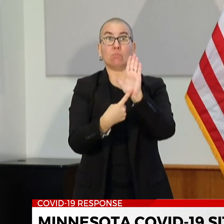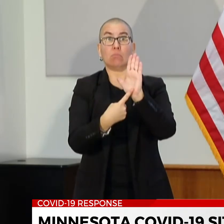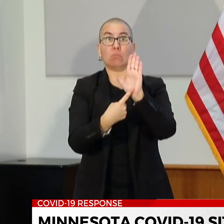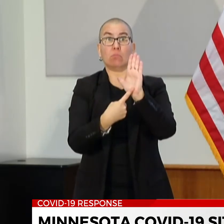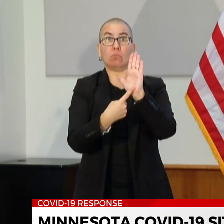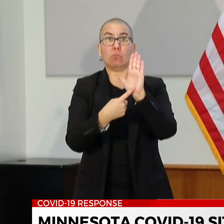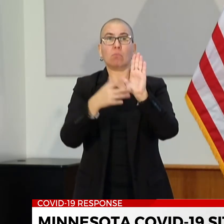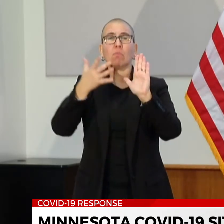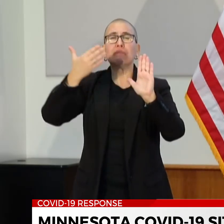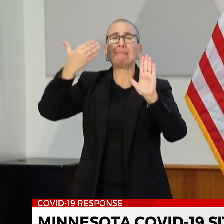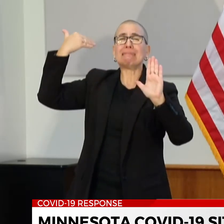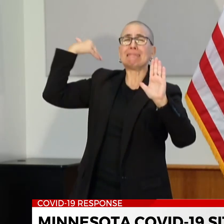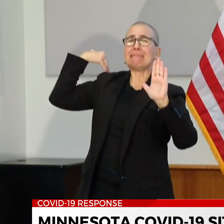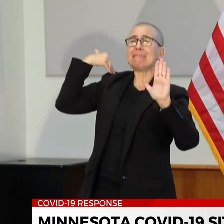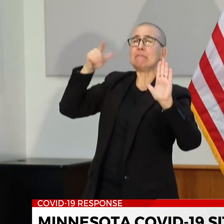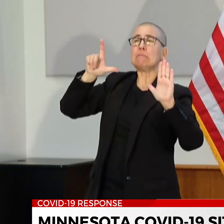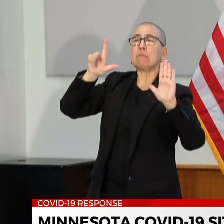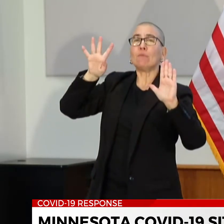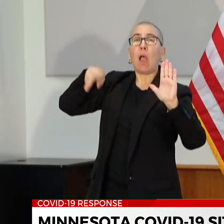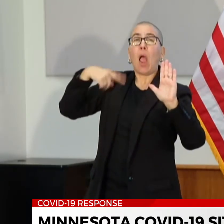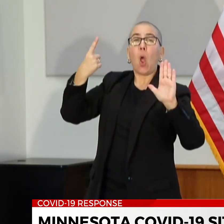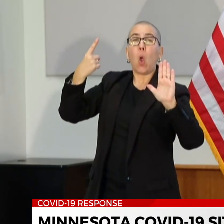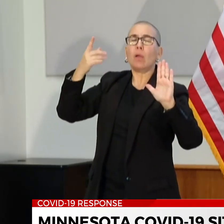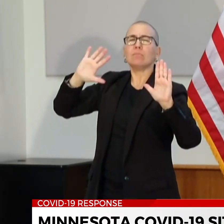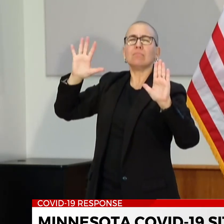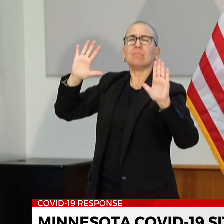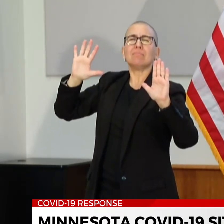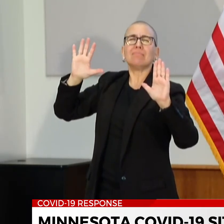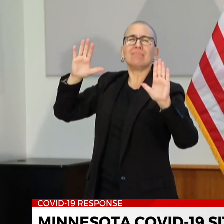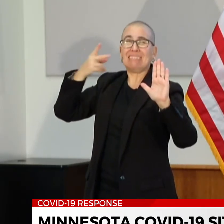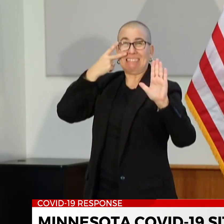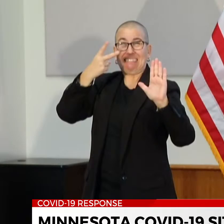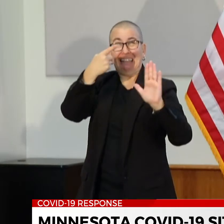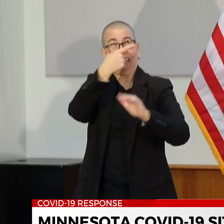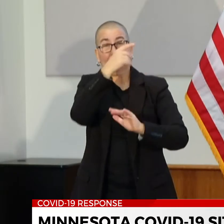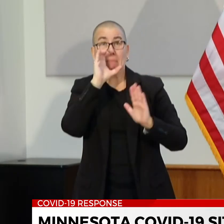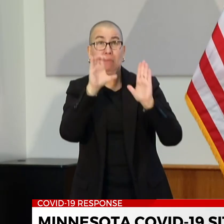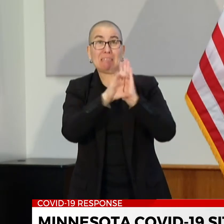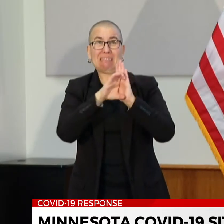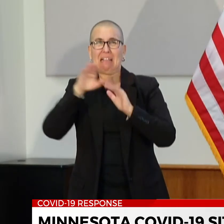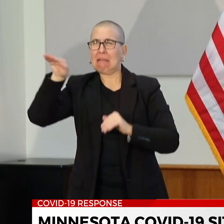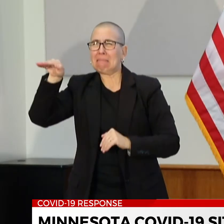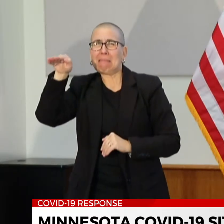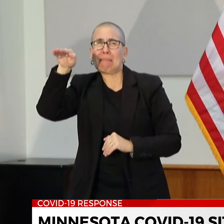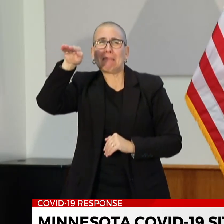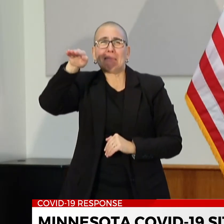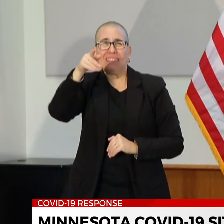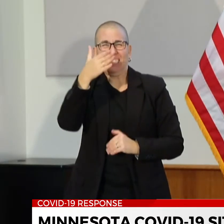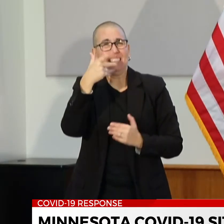24 hours or the last several days. And it really is easy to get fixated on any one given